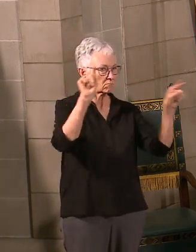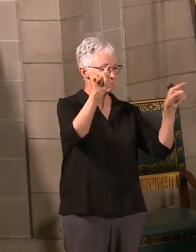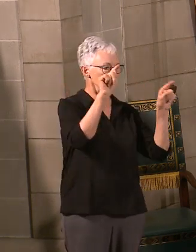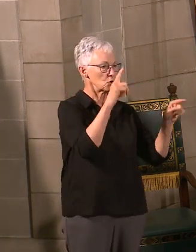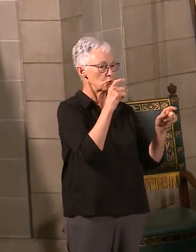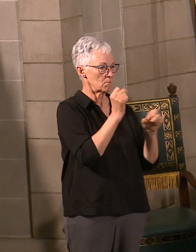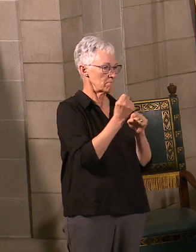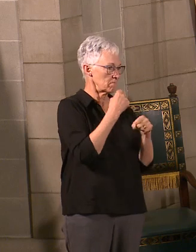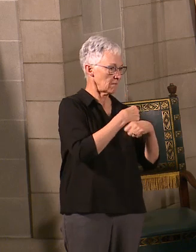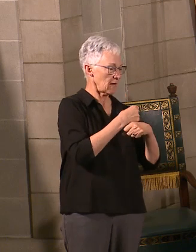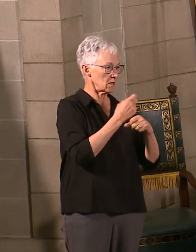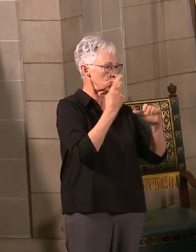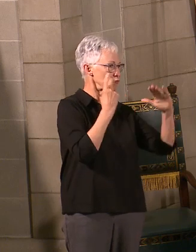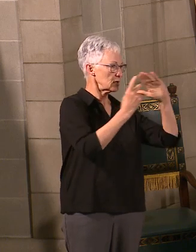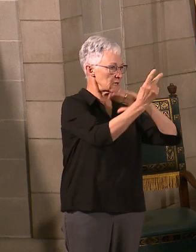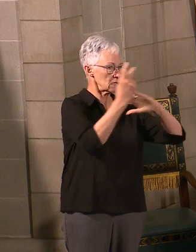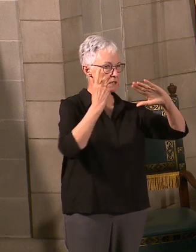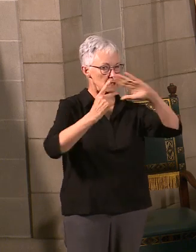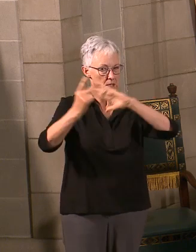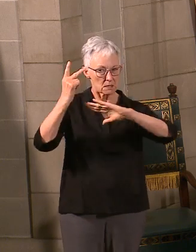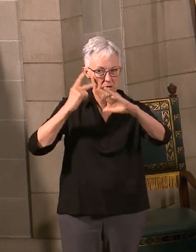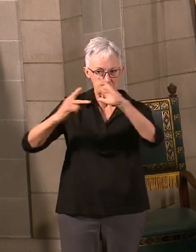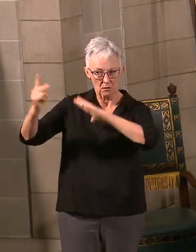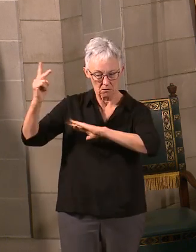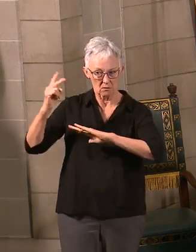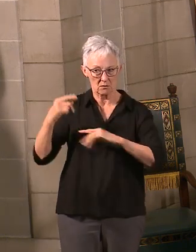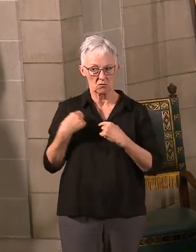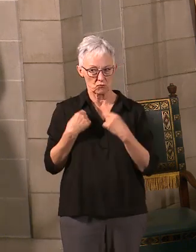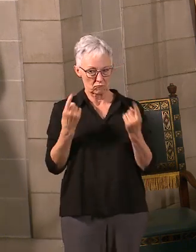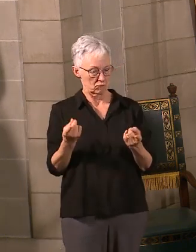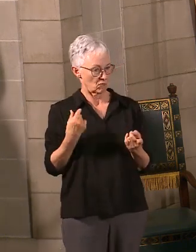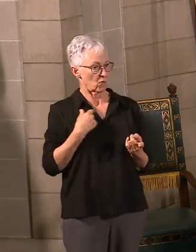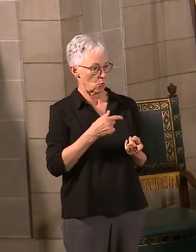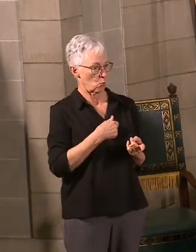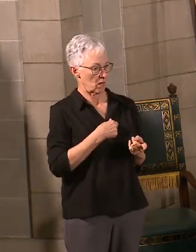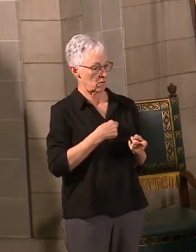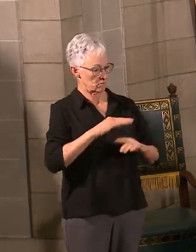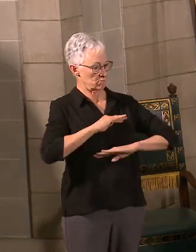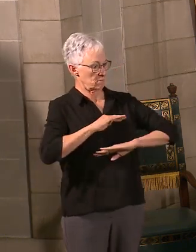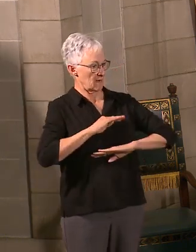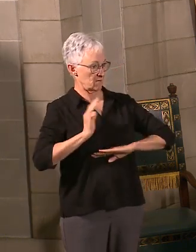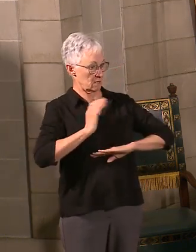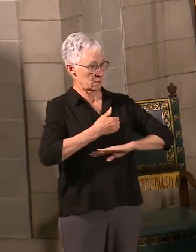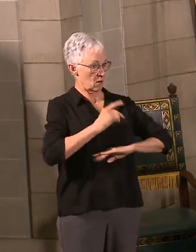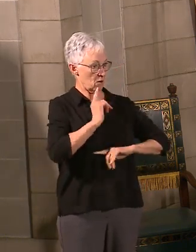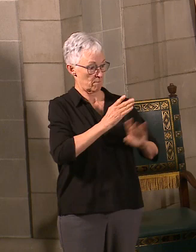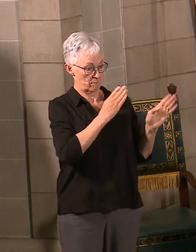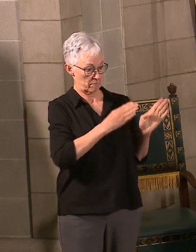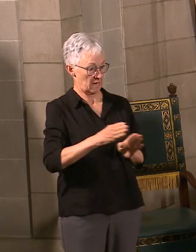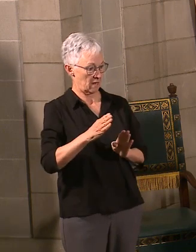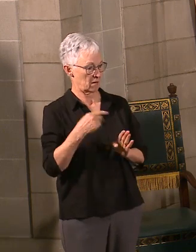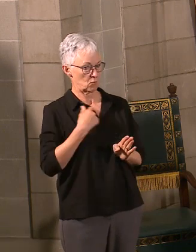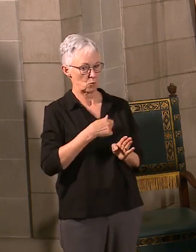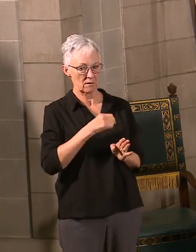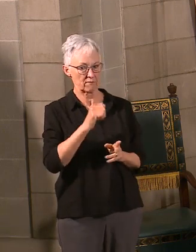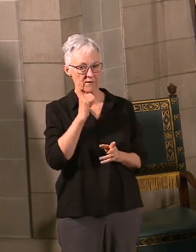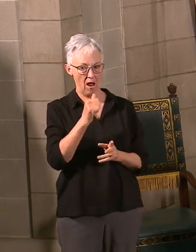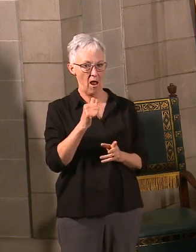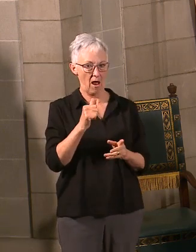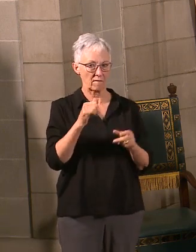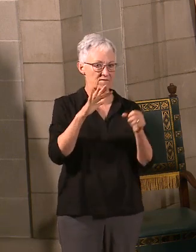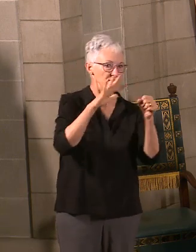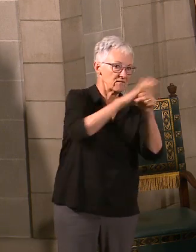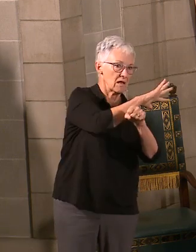goal, which is not to overwhelm the healthcare system, has been achieved so far. That even where we've got a hotspot like Grand Island, as Dr. Anton was